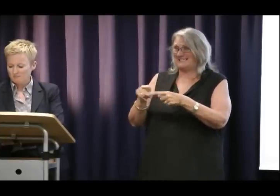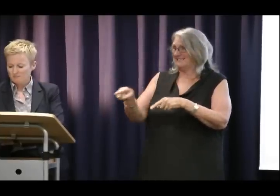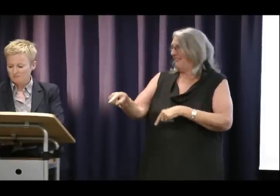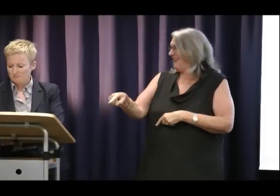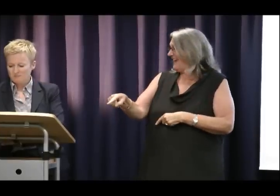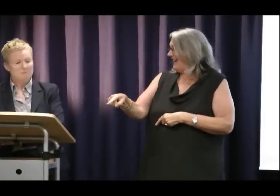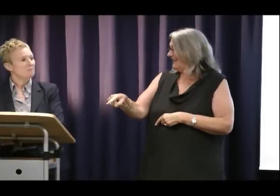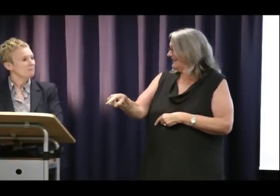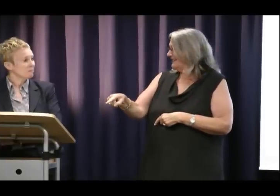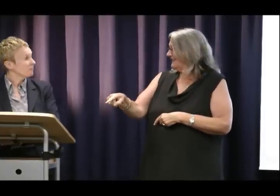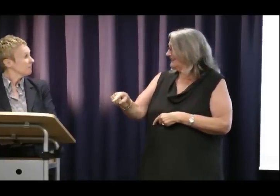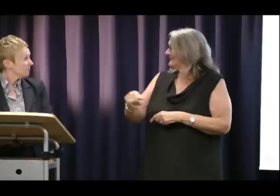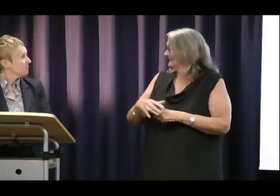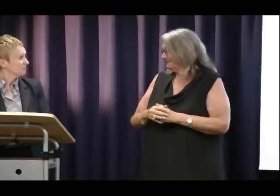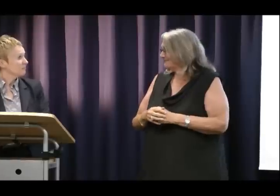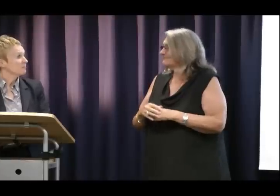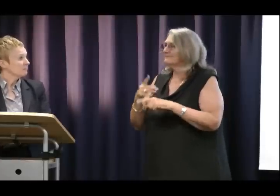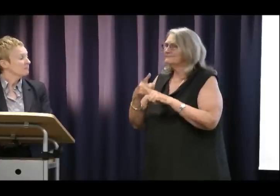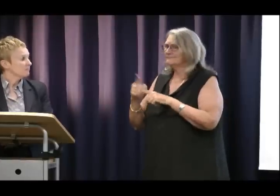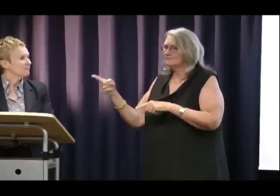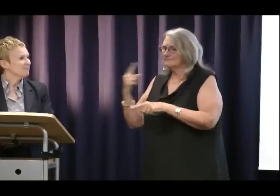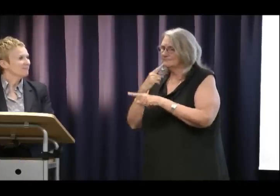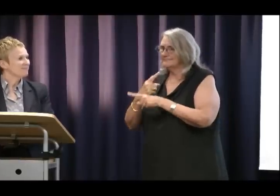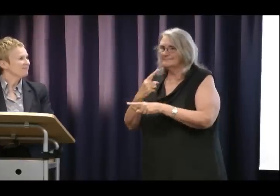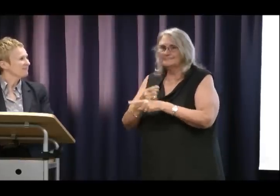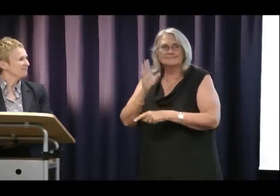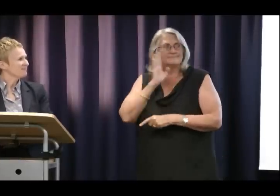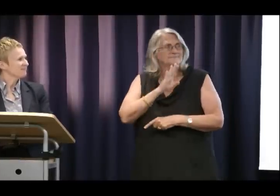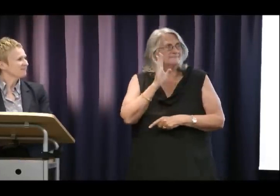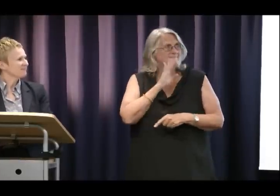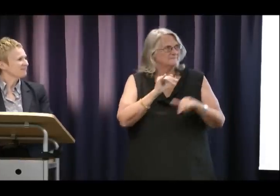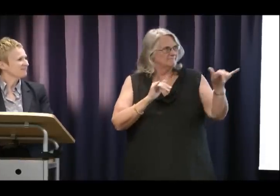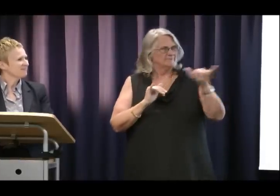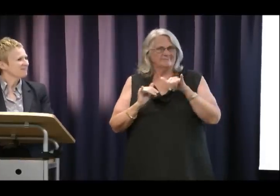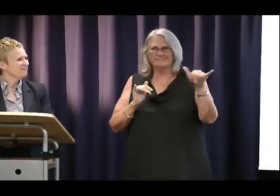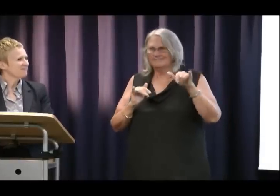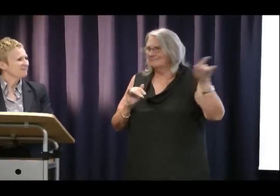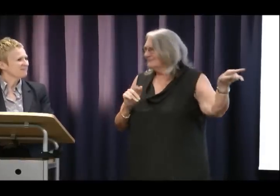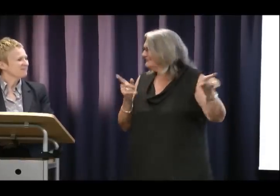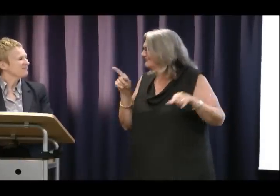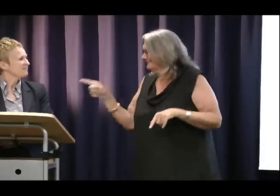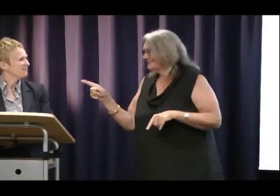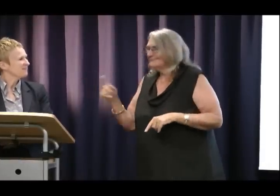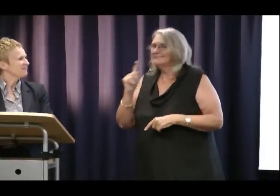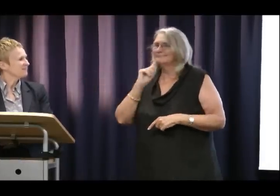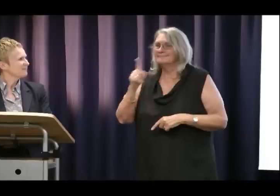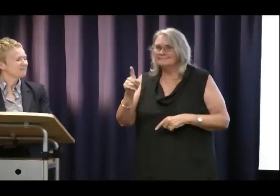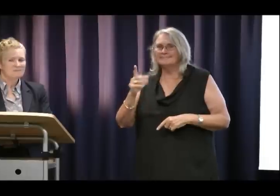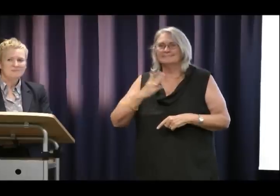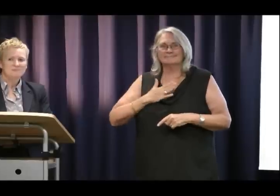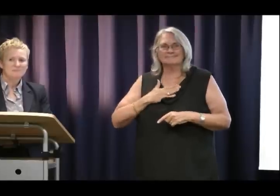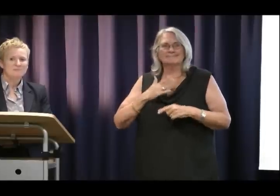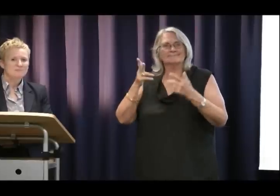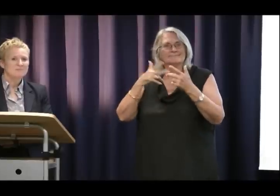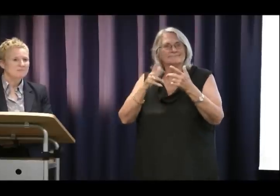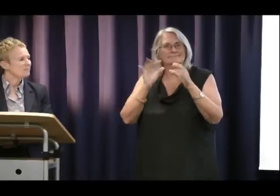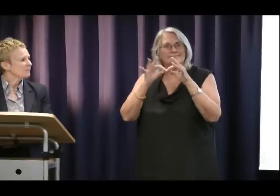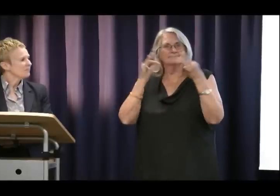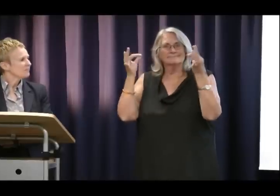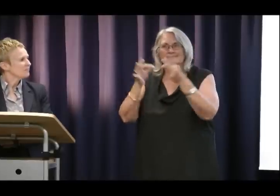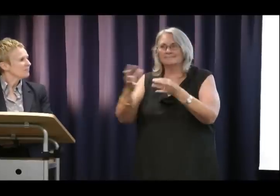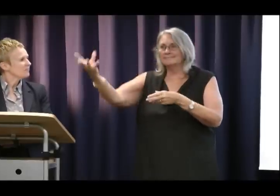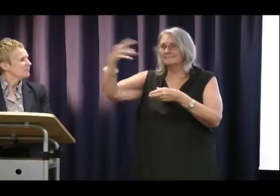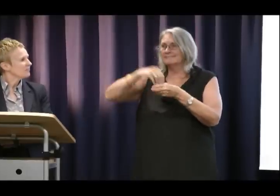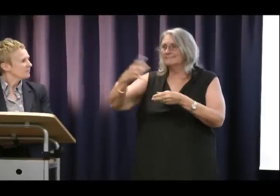closing there as well, there's space there, masses of space there. And as you mentioned before, I don't know if it was Andrew or yourself, Christine, but